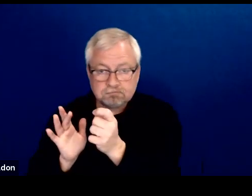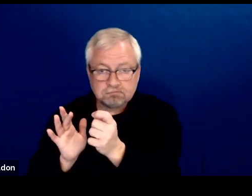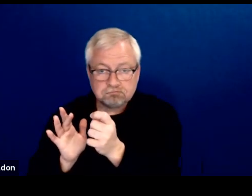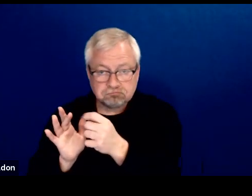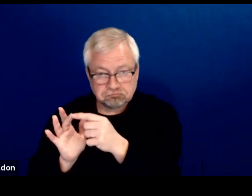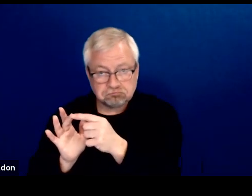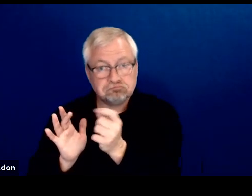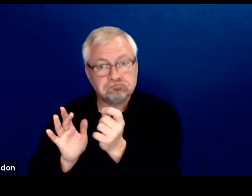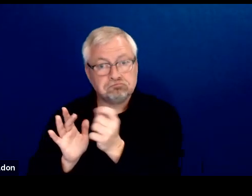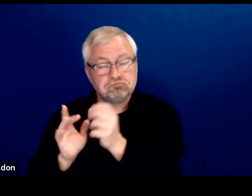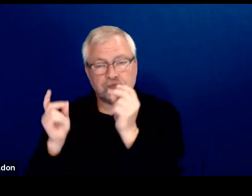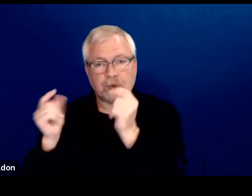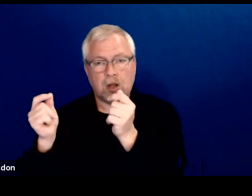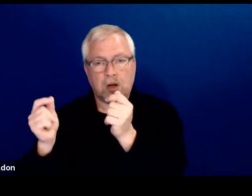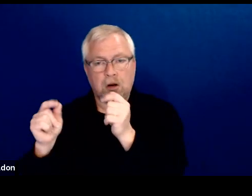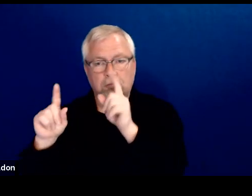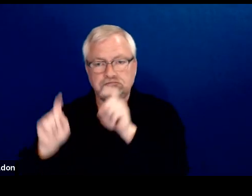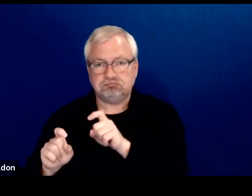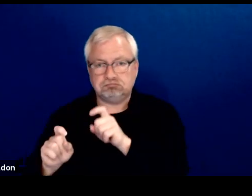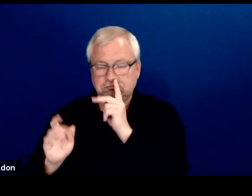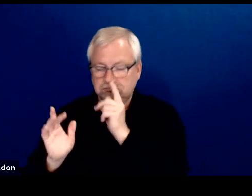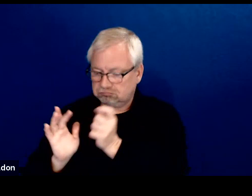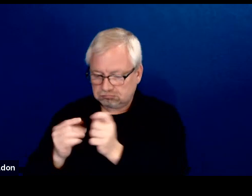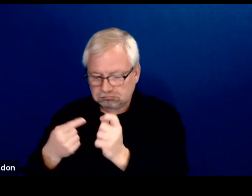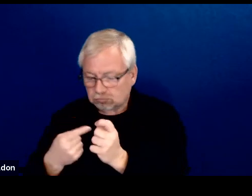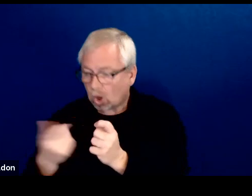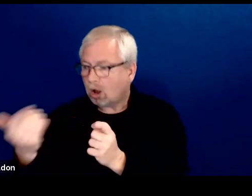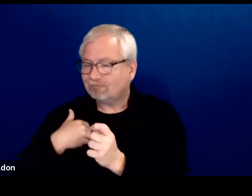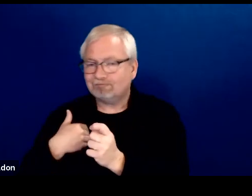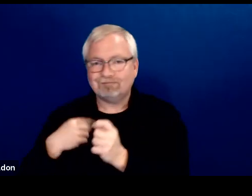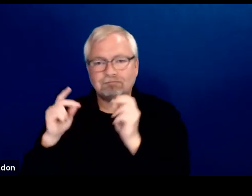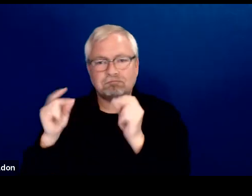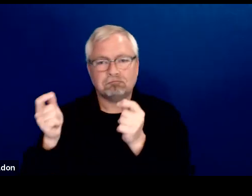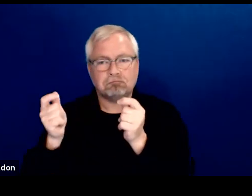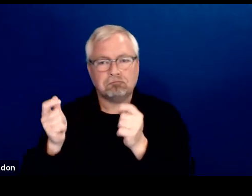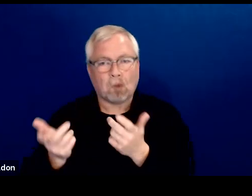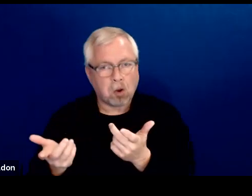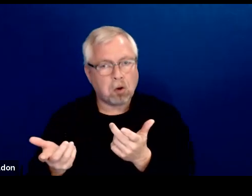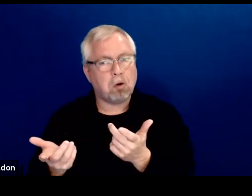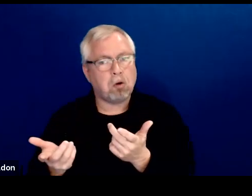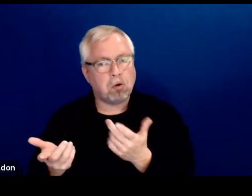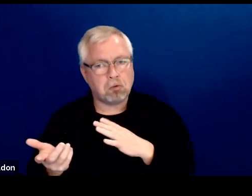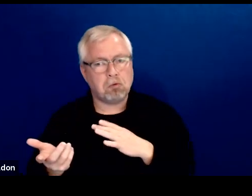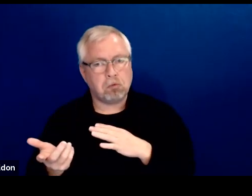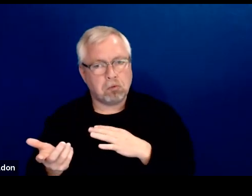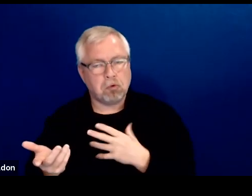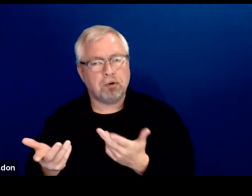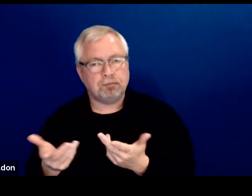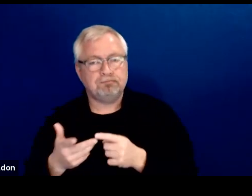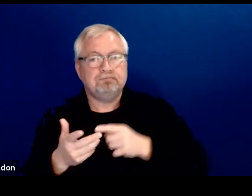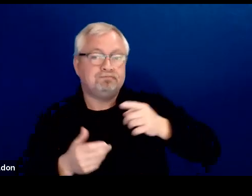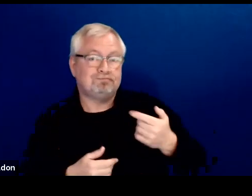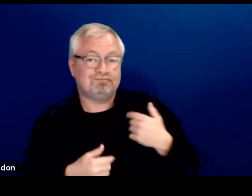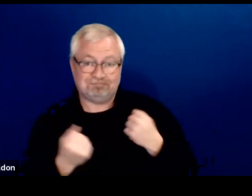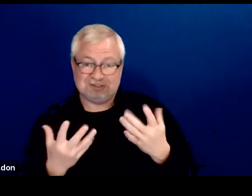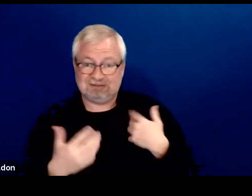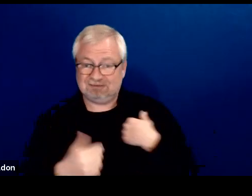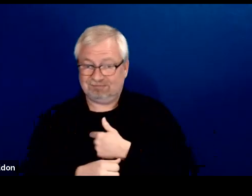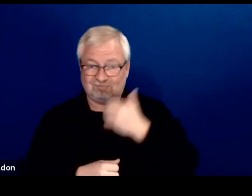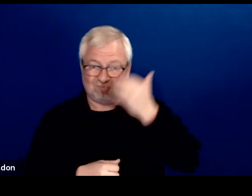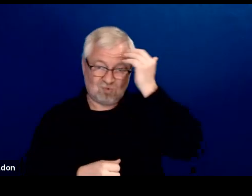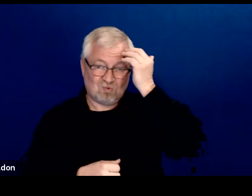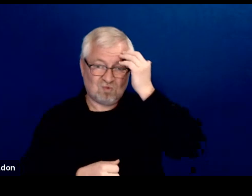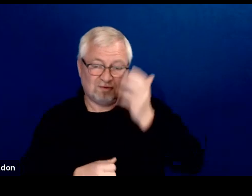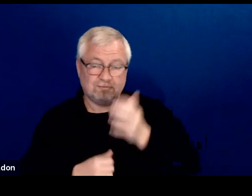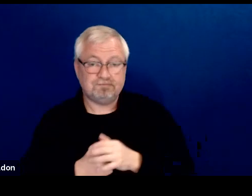room and we can tell how many people of us in this room have had it. And many of us we know now, and Chris Erzman could tell me on this, up to 25%